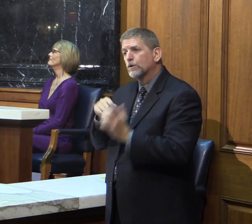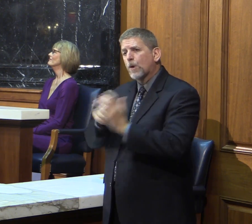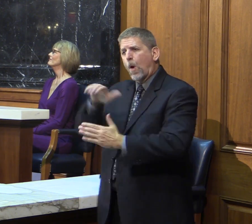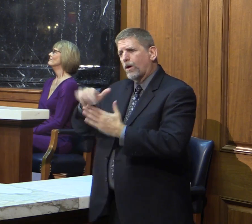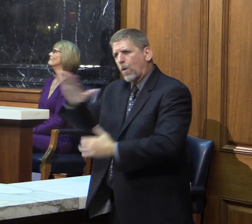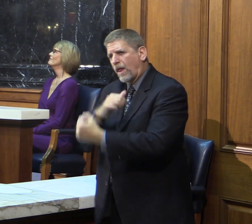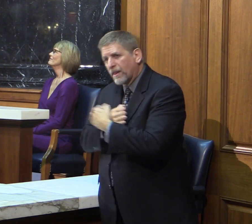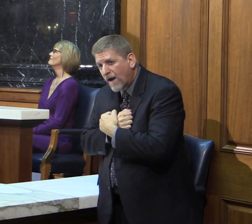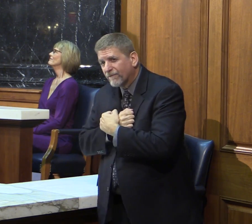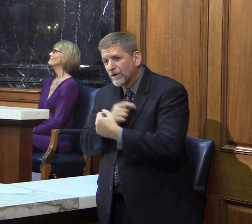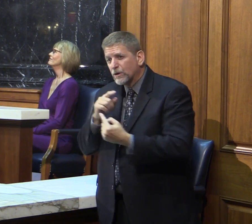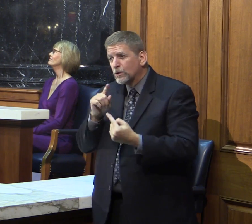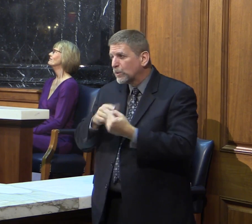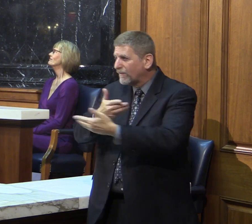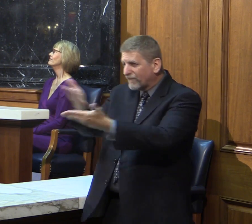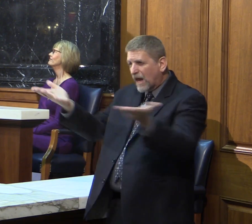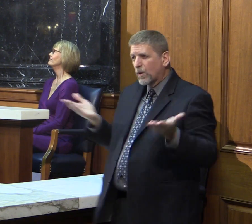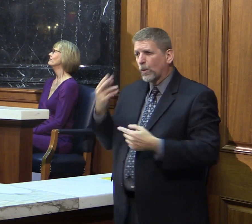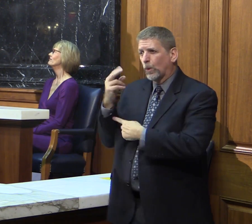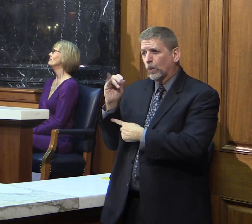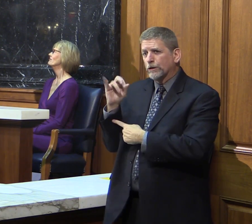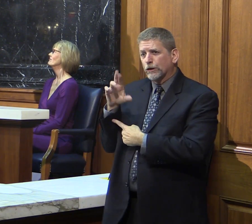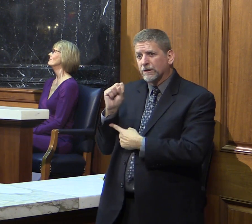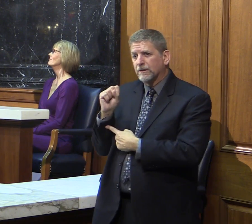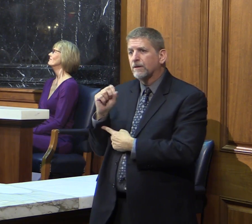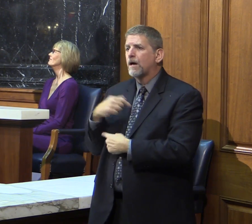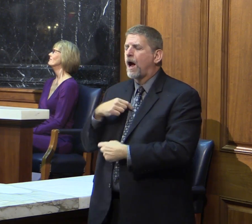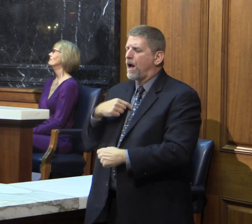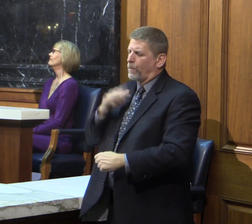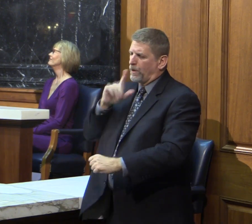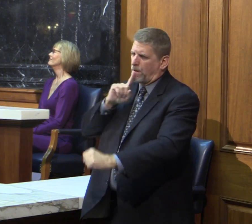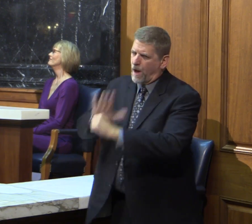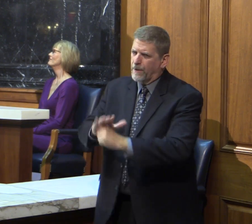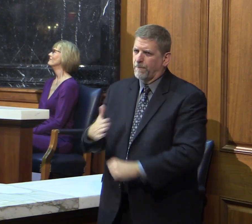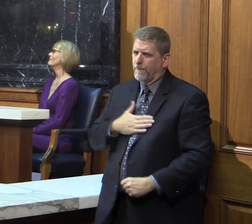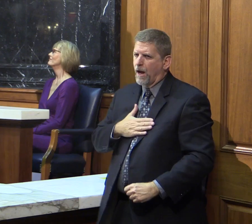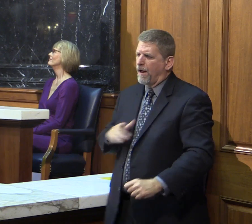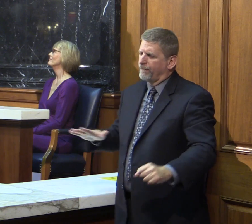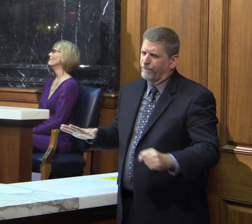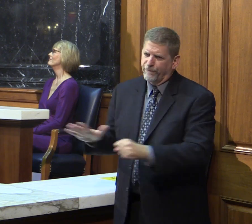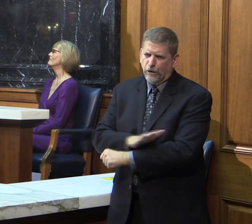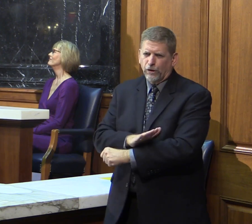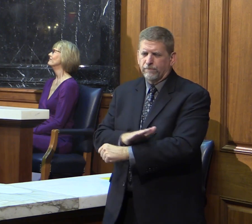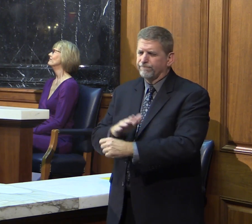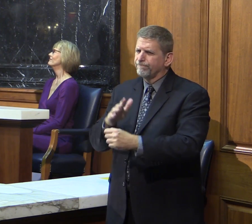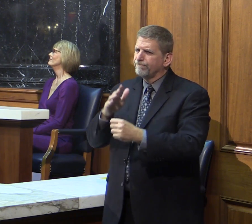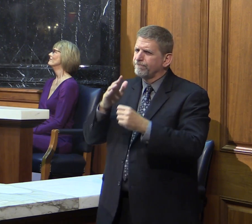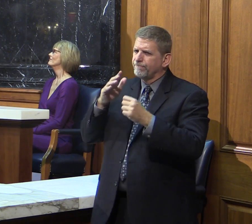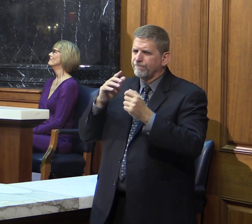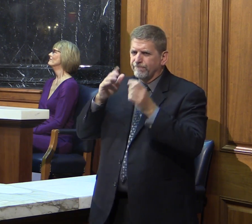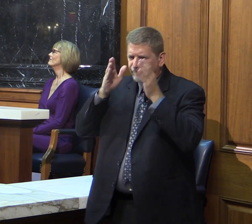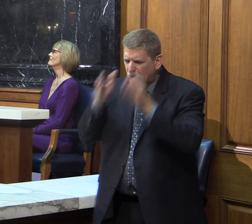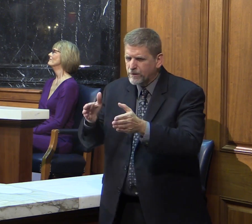fellow Hoosiers, I pledge my full commitment to the work of transforming these promises into